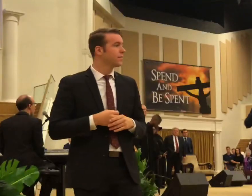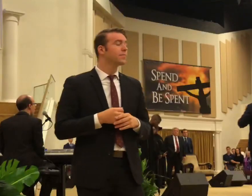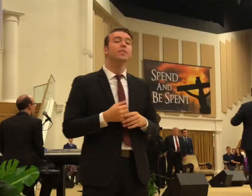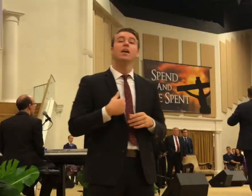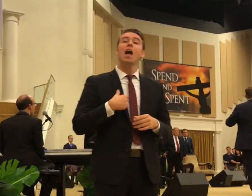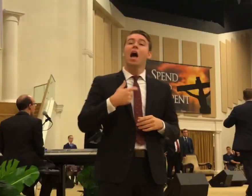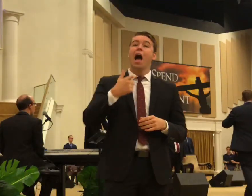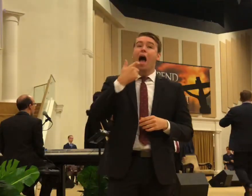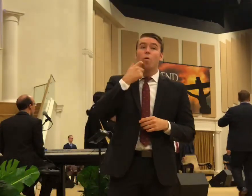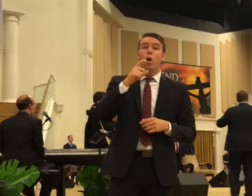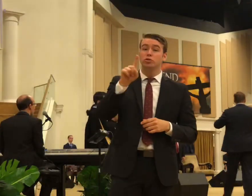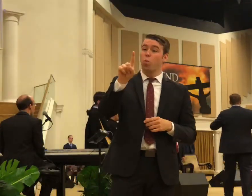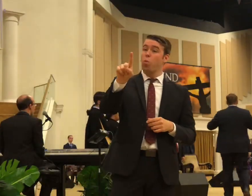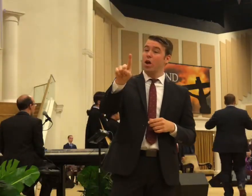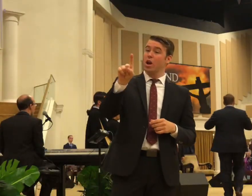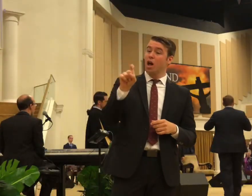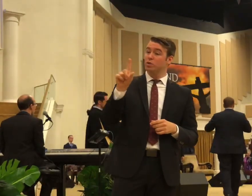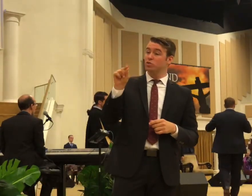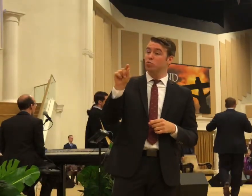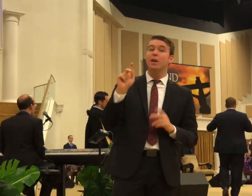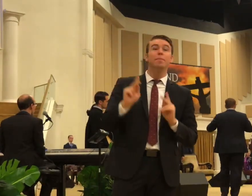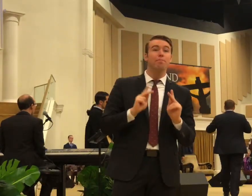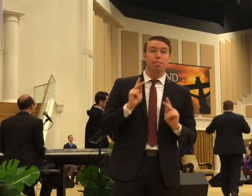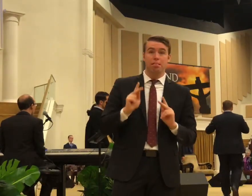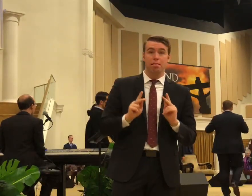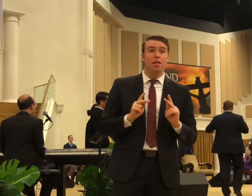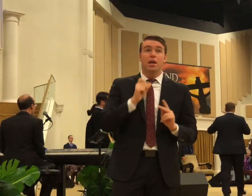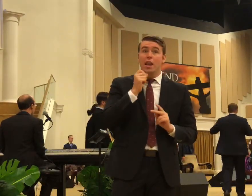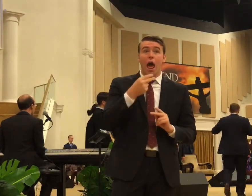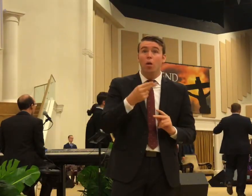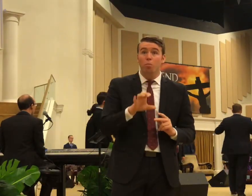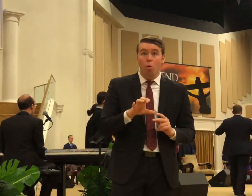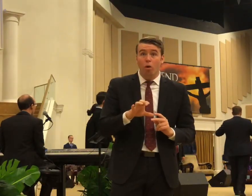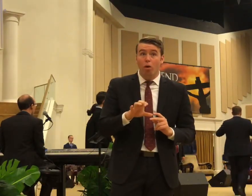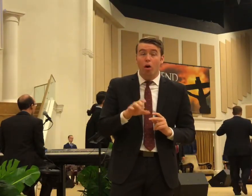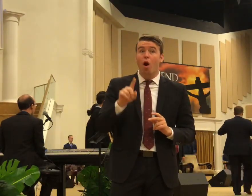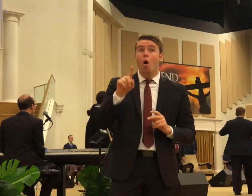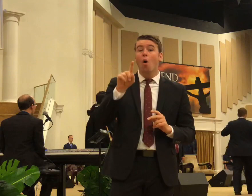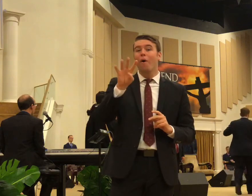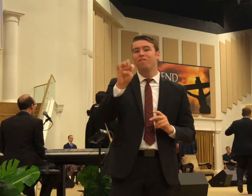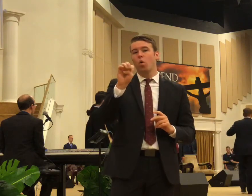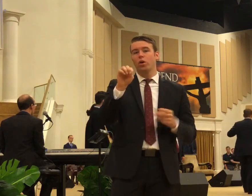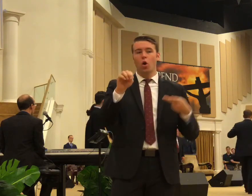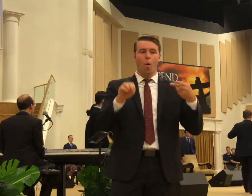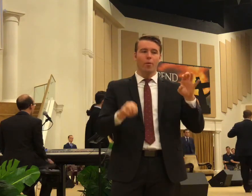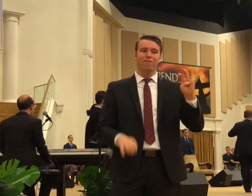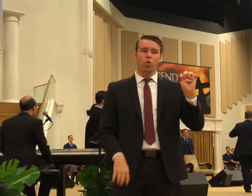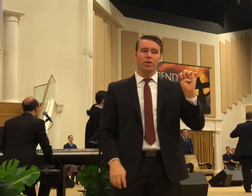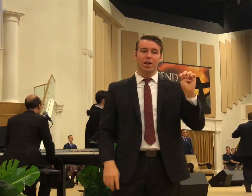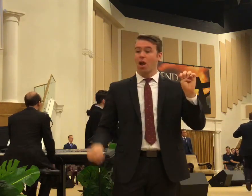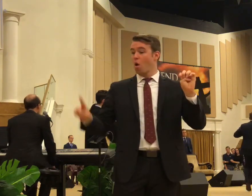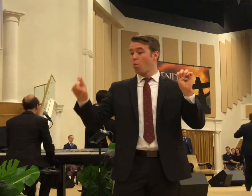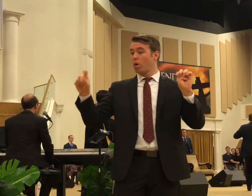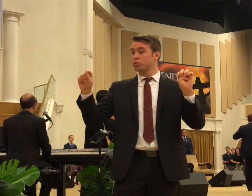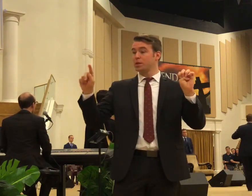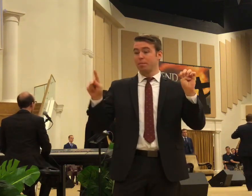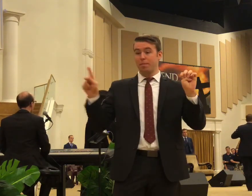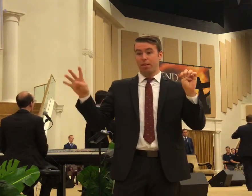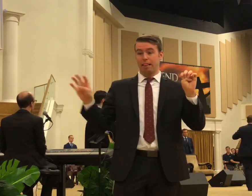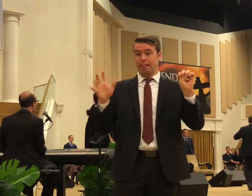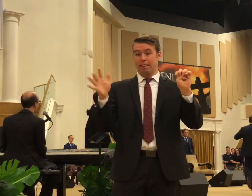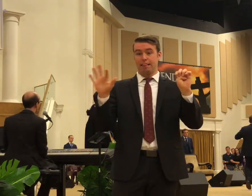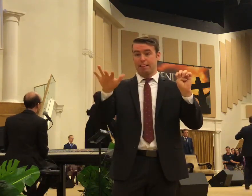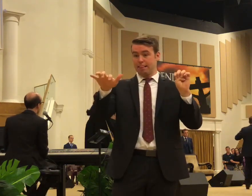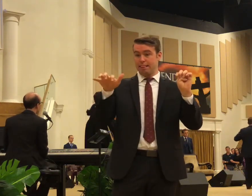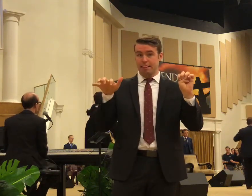I watched as 120 people, not Hope Corps, there was about 40 Hope Corps there on top of that. I watched